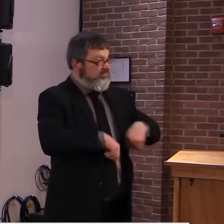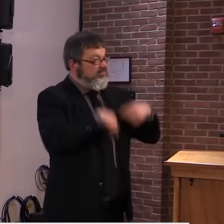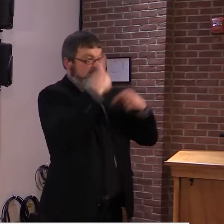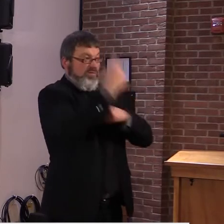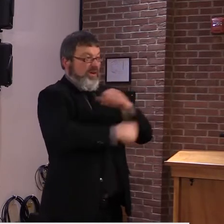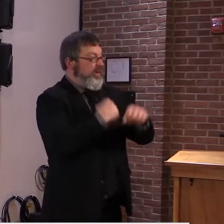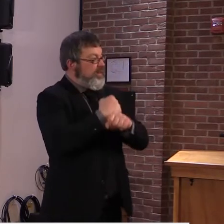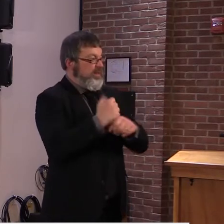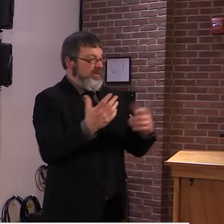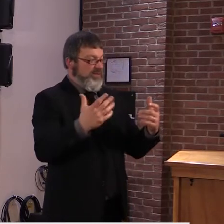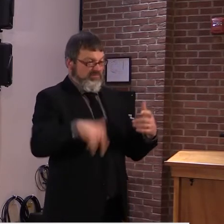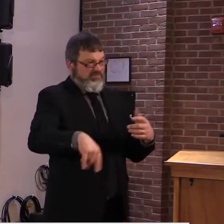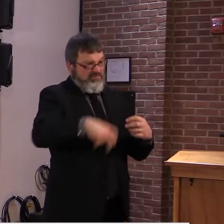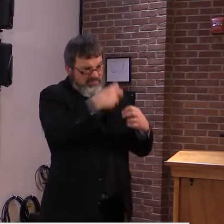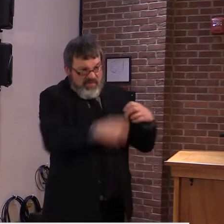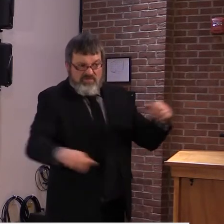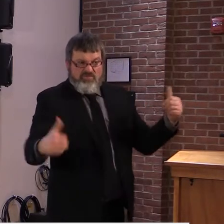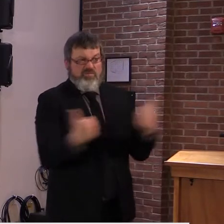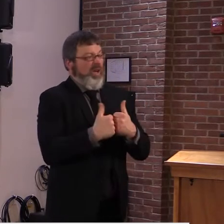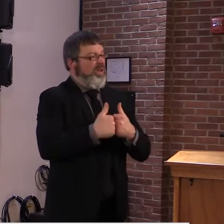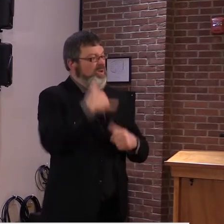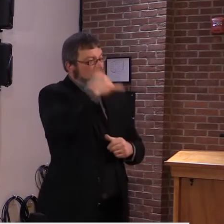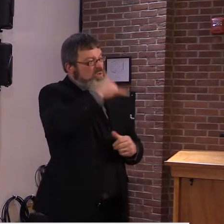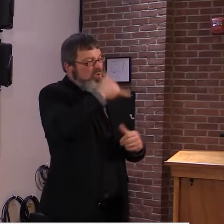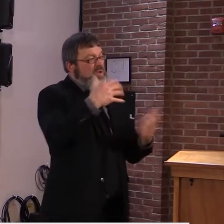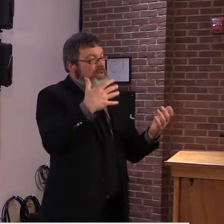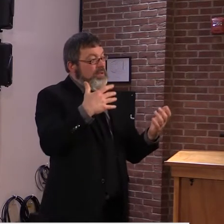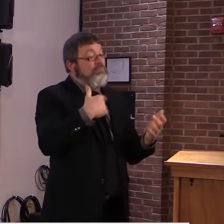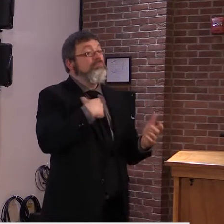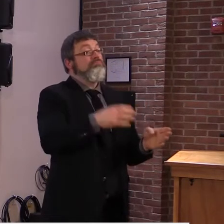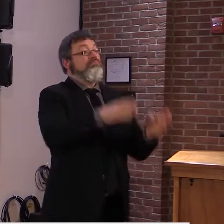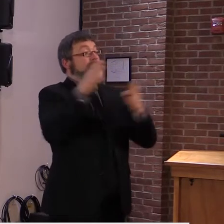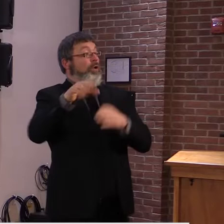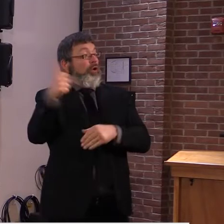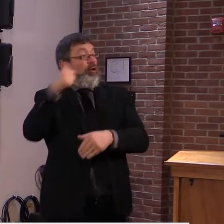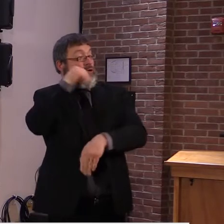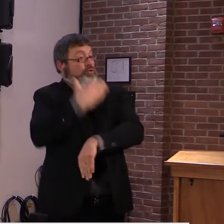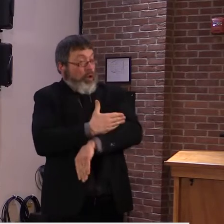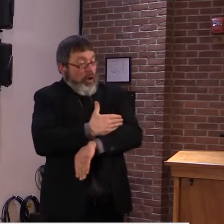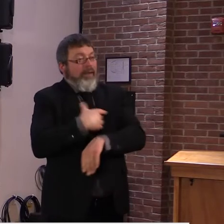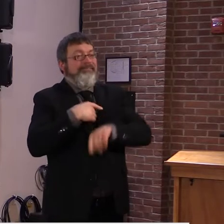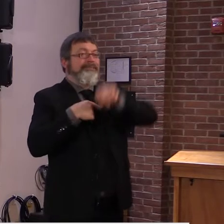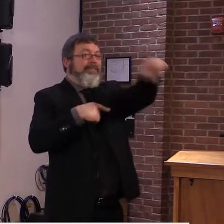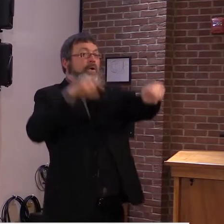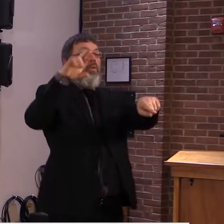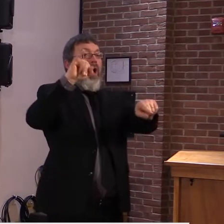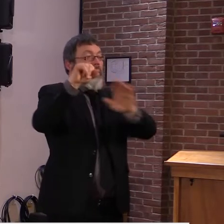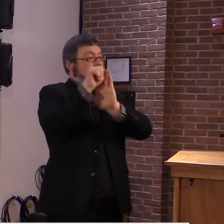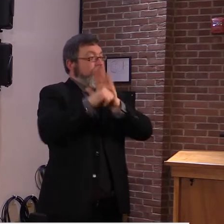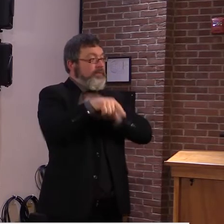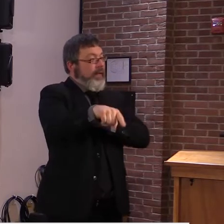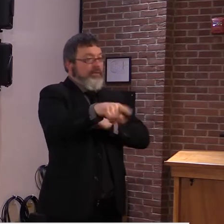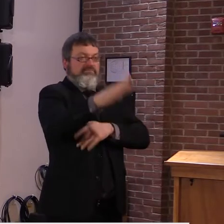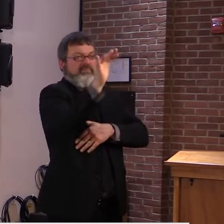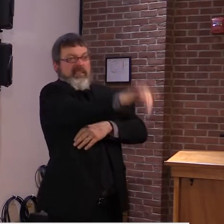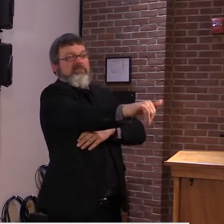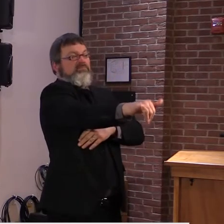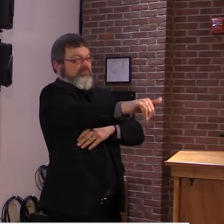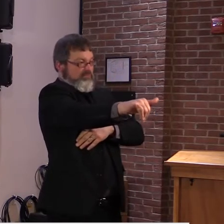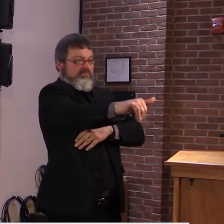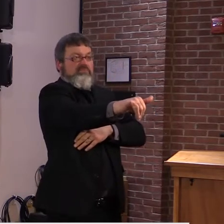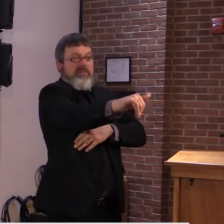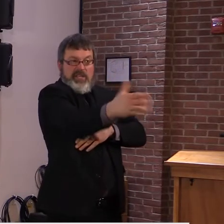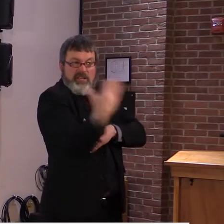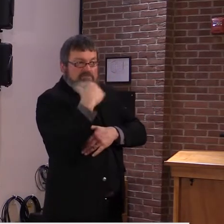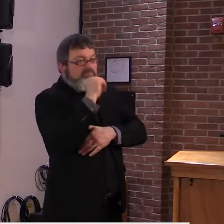daughter, I have another daughter who lives in Providence, and they're under, the same type of conditions we are,